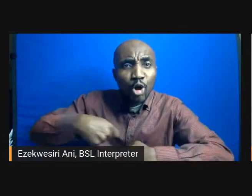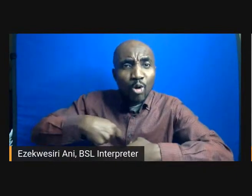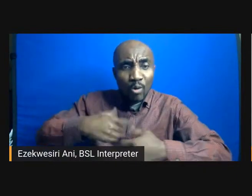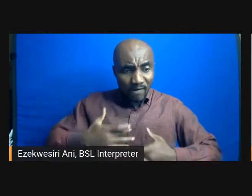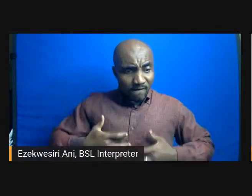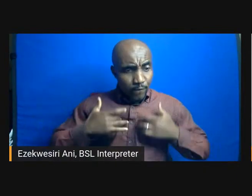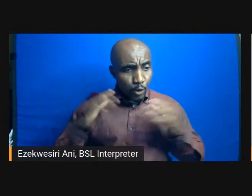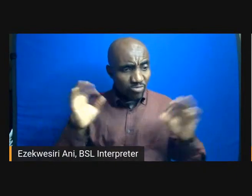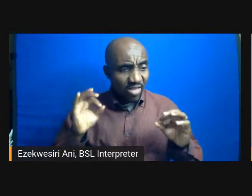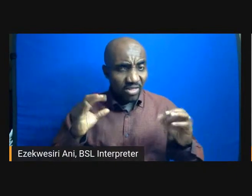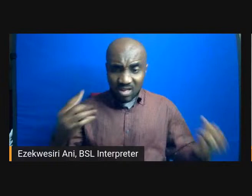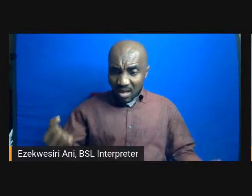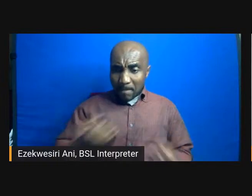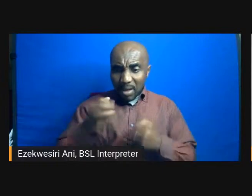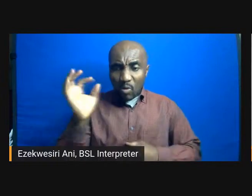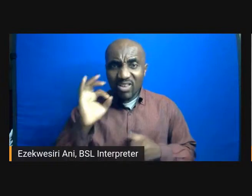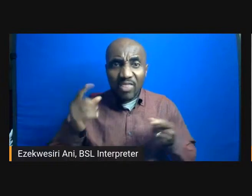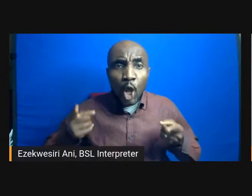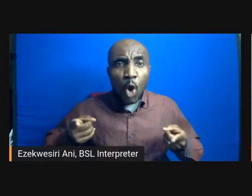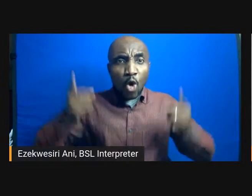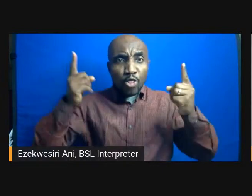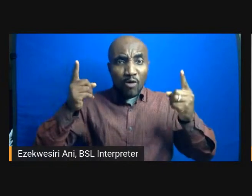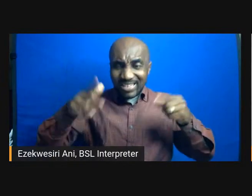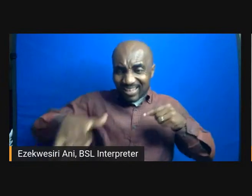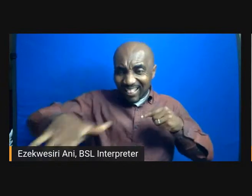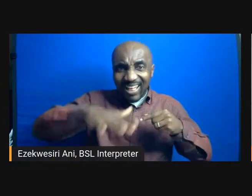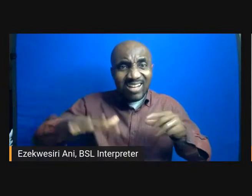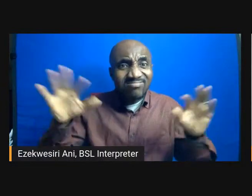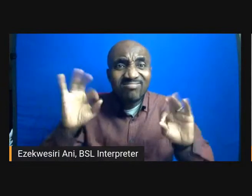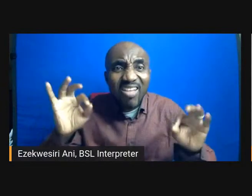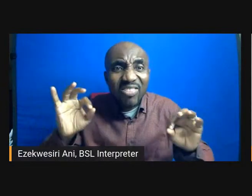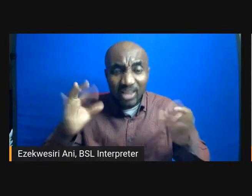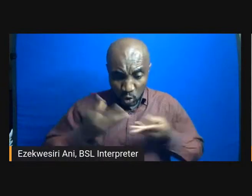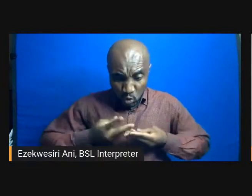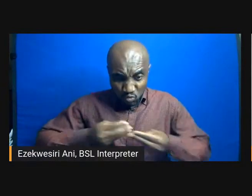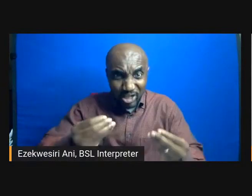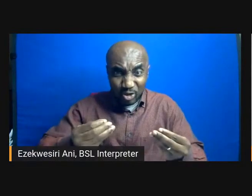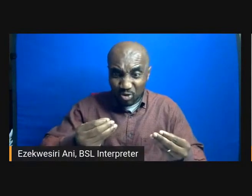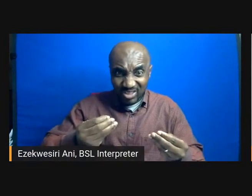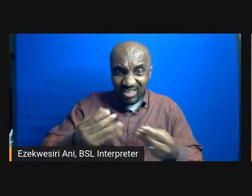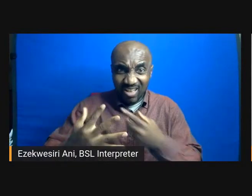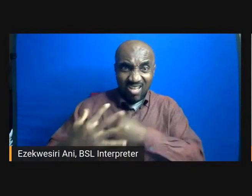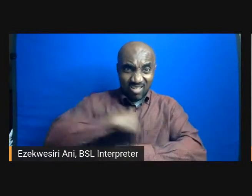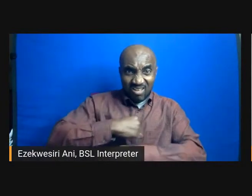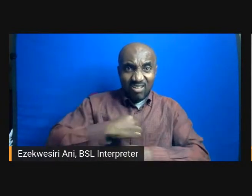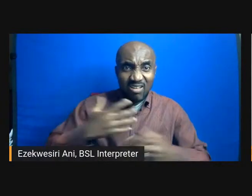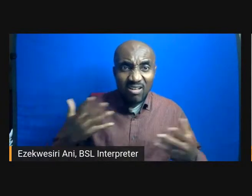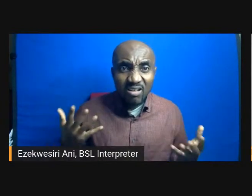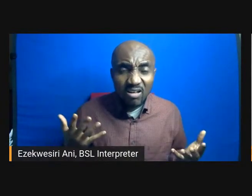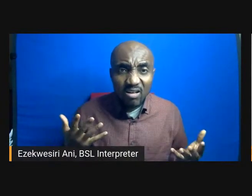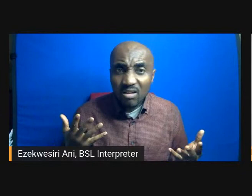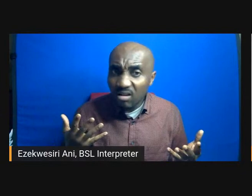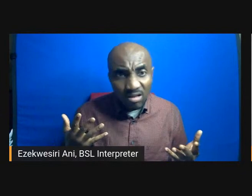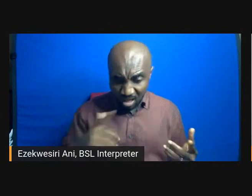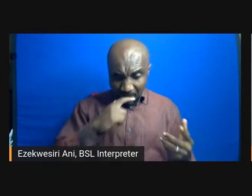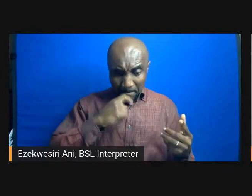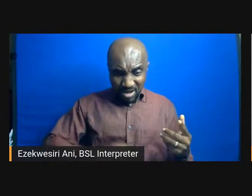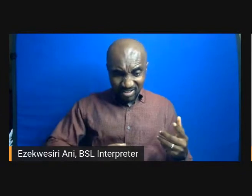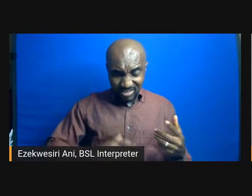power, no authority over their land, resources, not even their